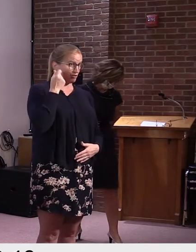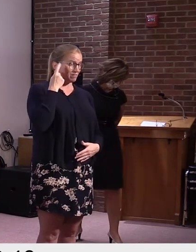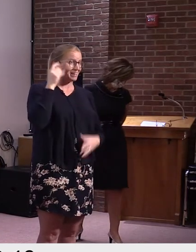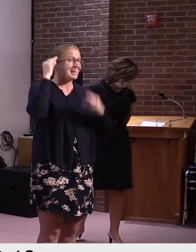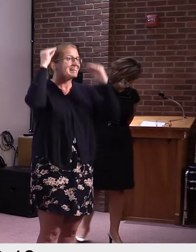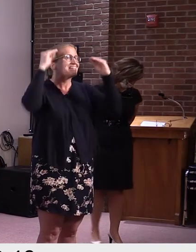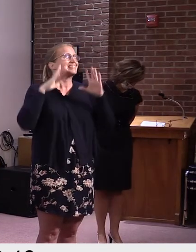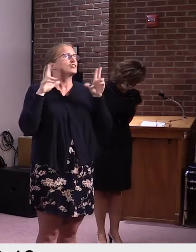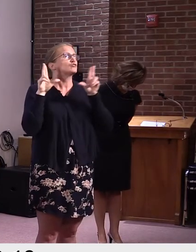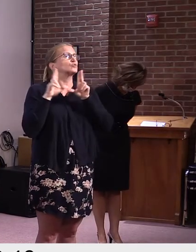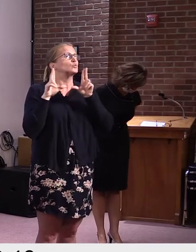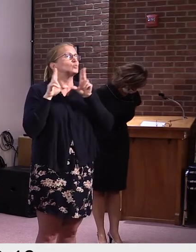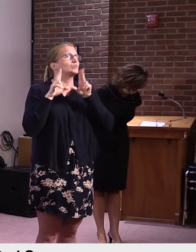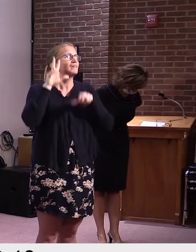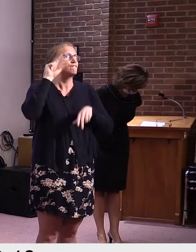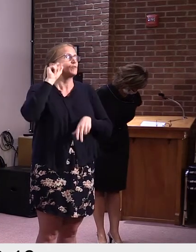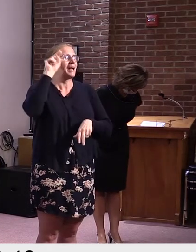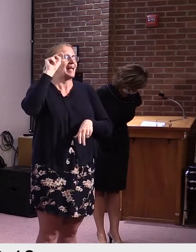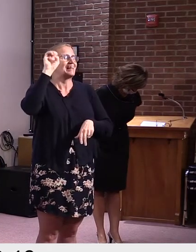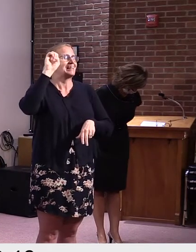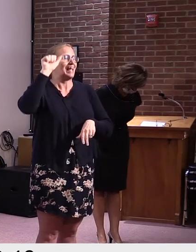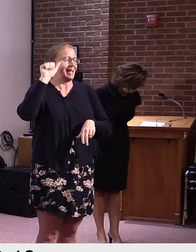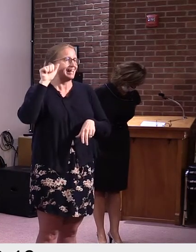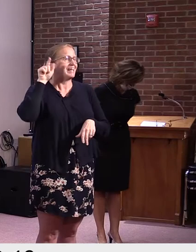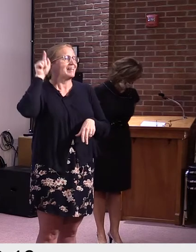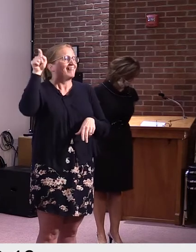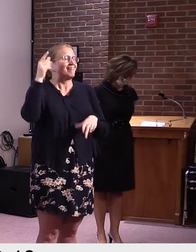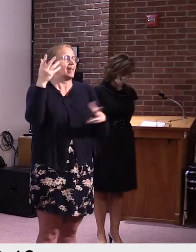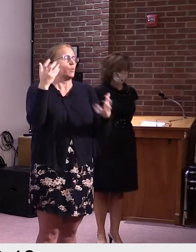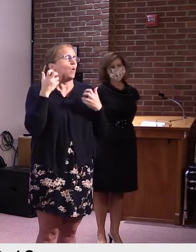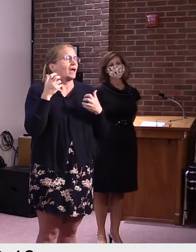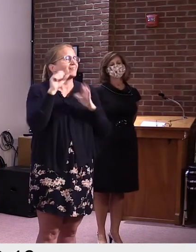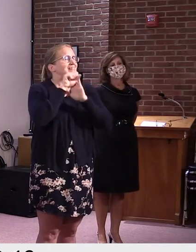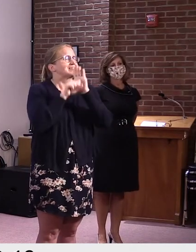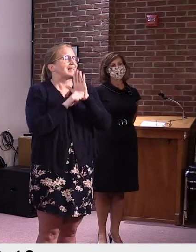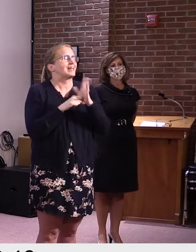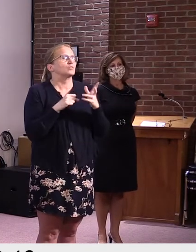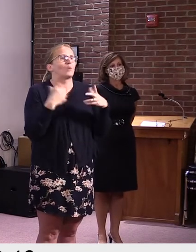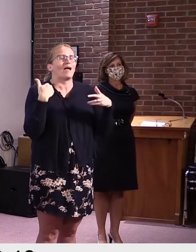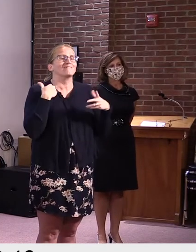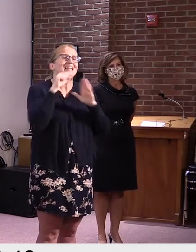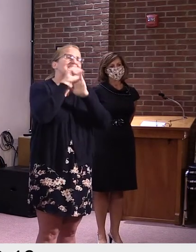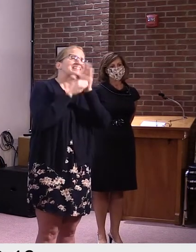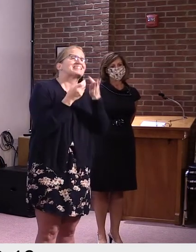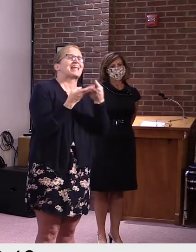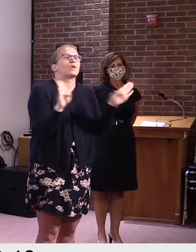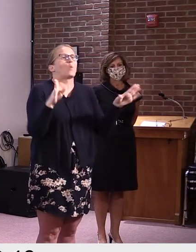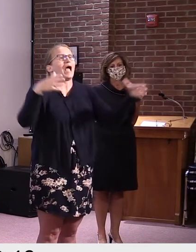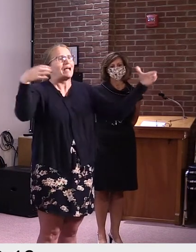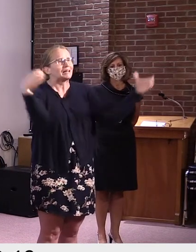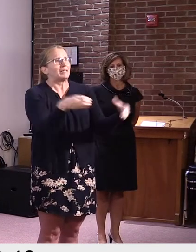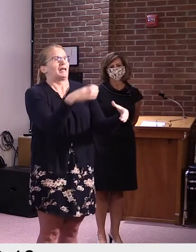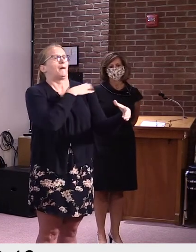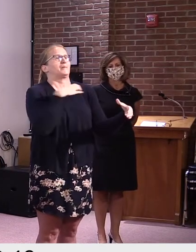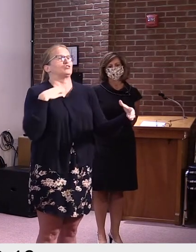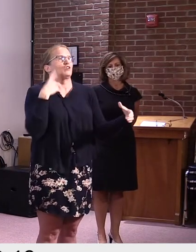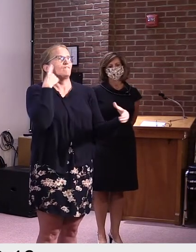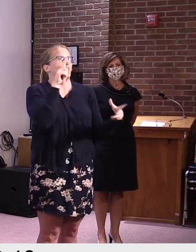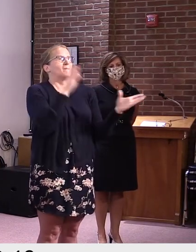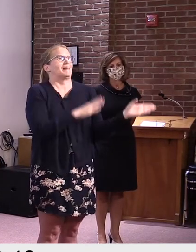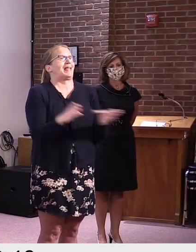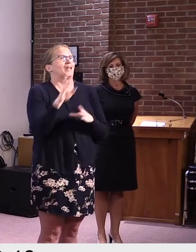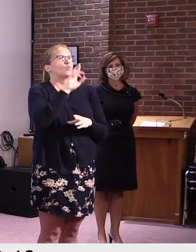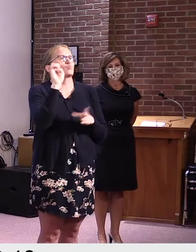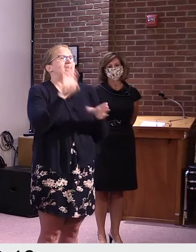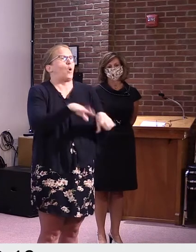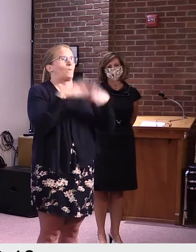asking the state to convene a statewide reopening commission for the schools. They're saying that it's unrealistic for school districts